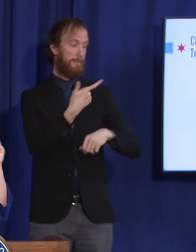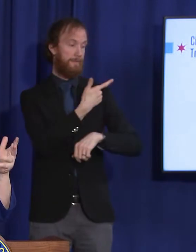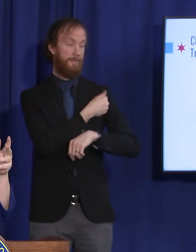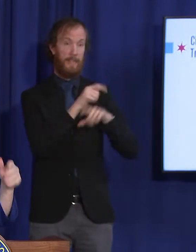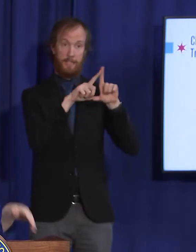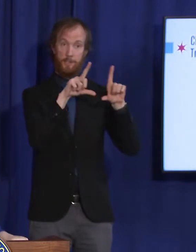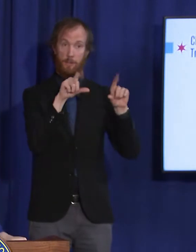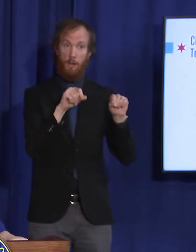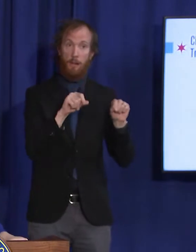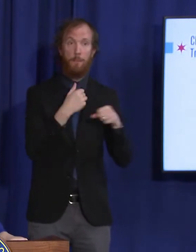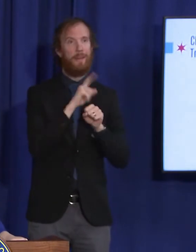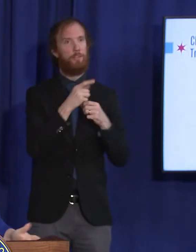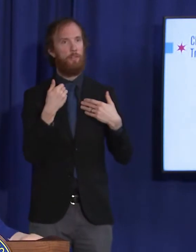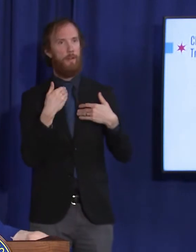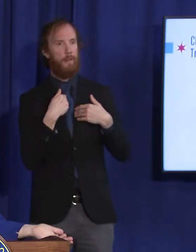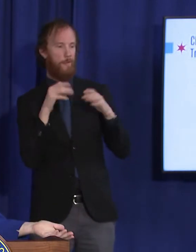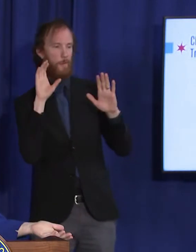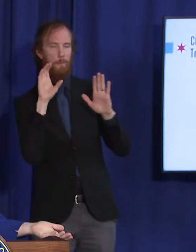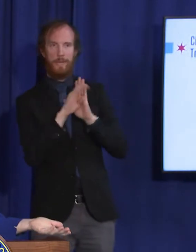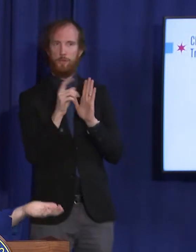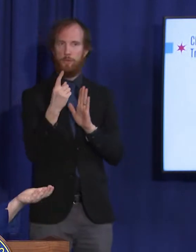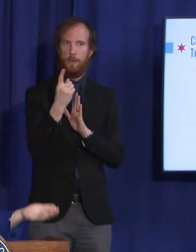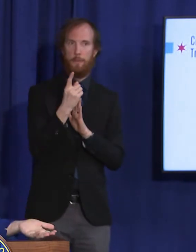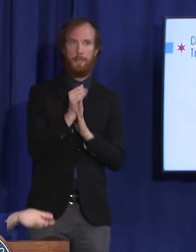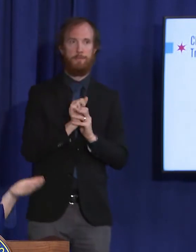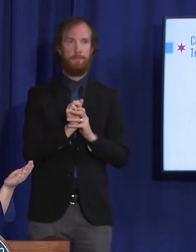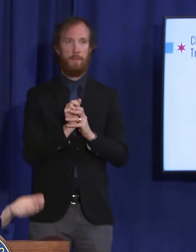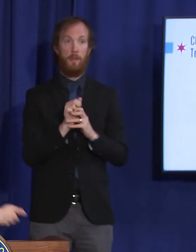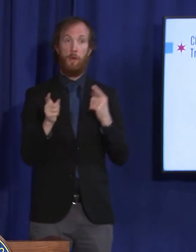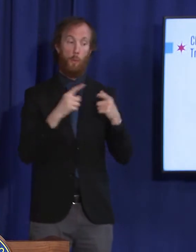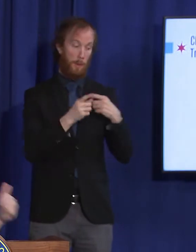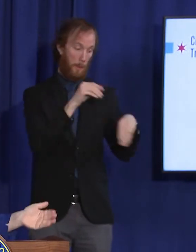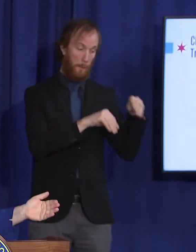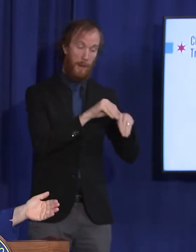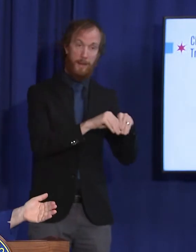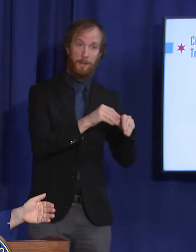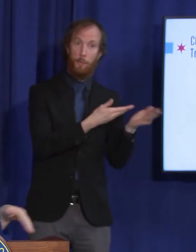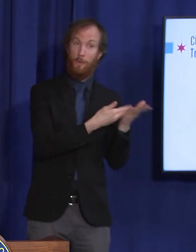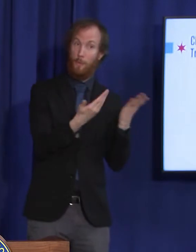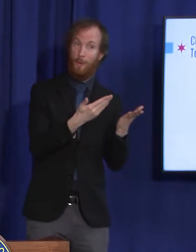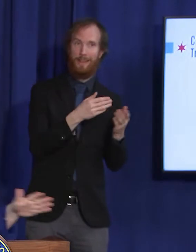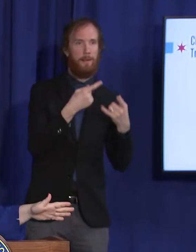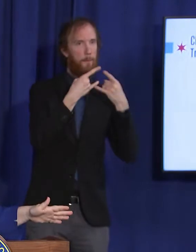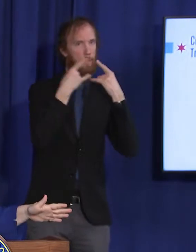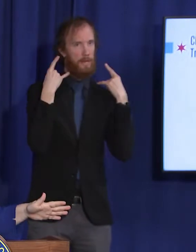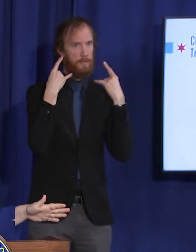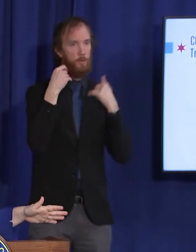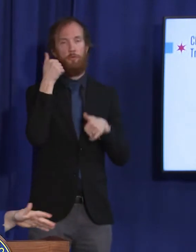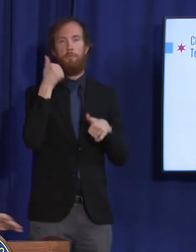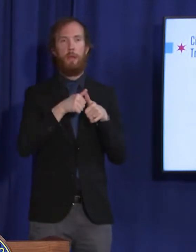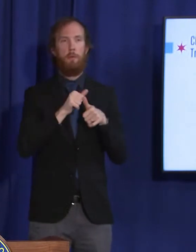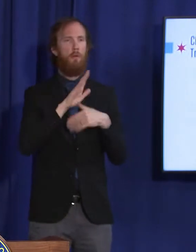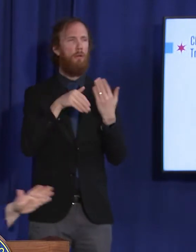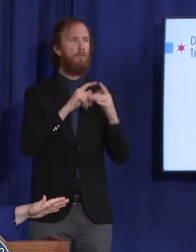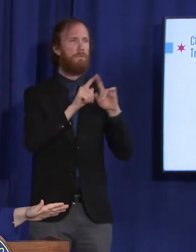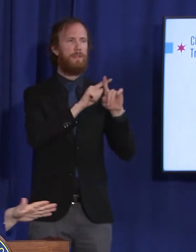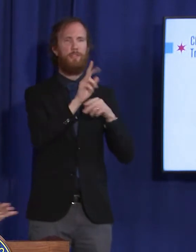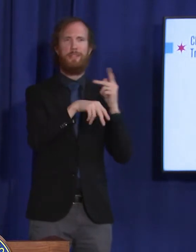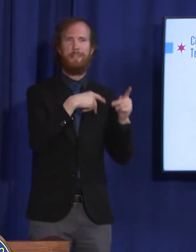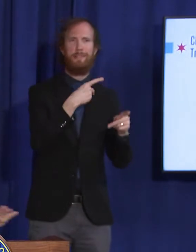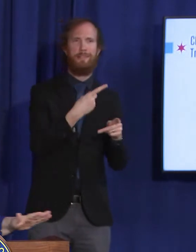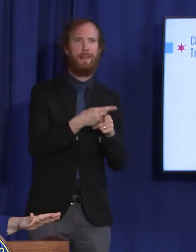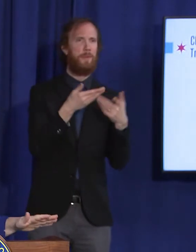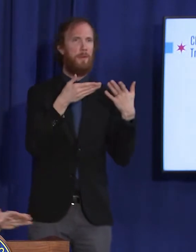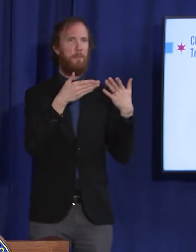of that card or you're using an app. Pack a mask. Remember, masks continue to be required on all kinds of public transportation,